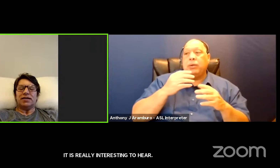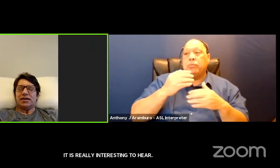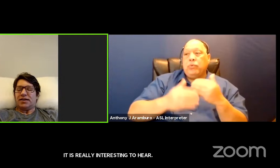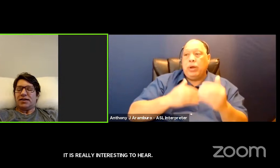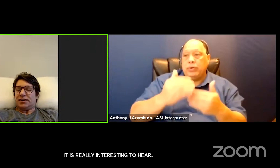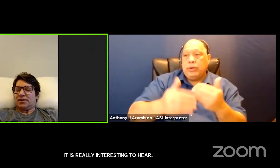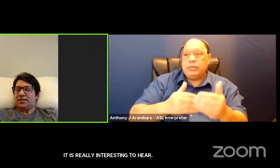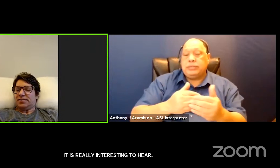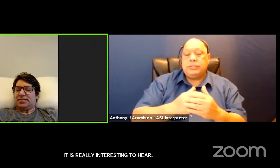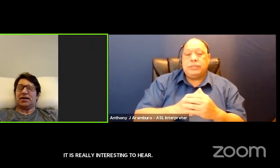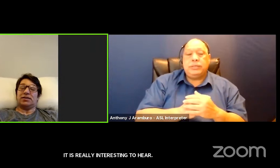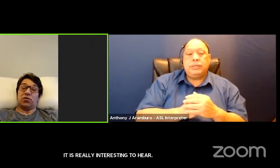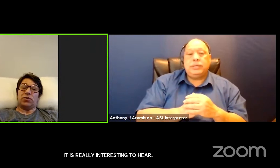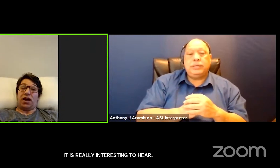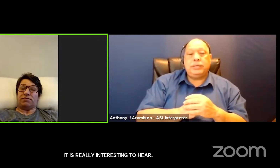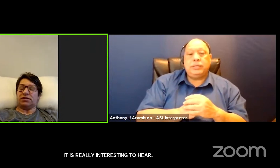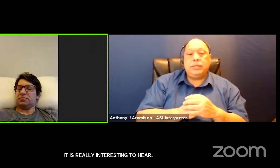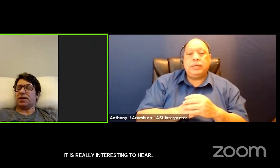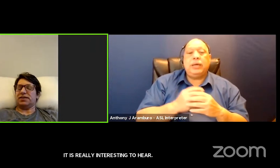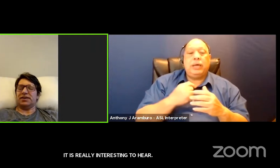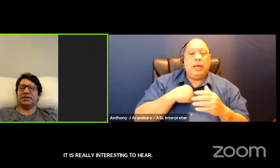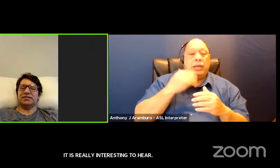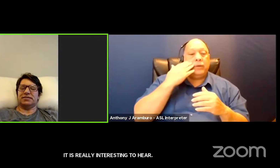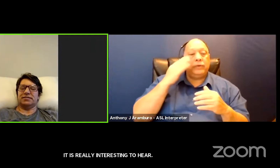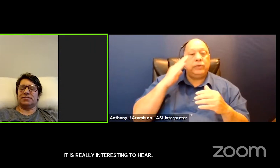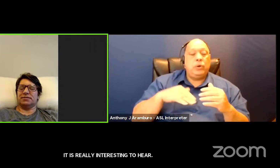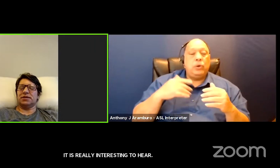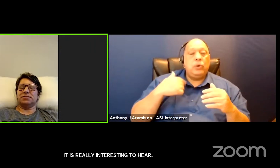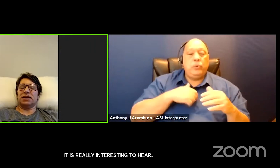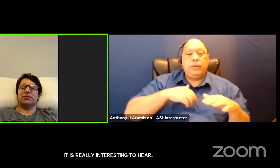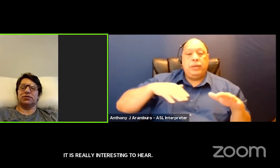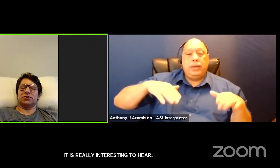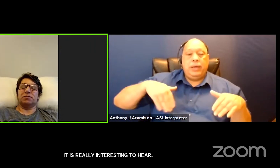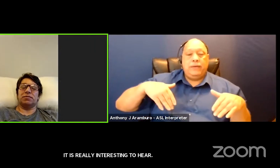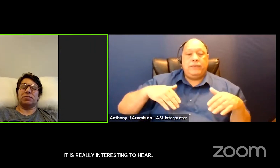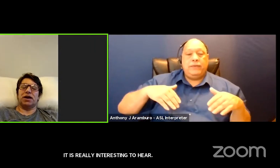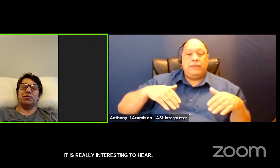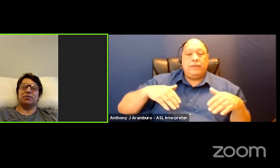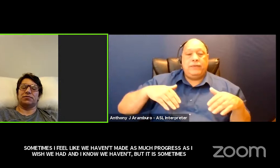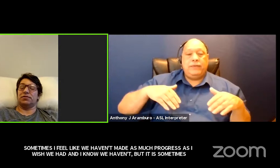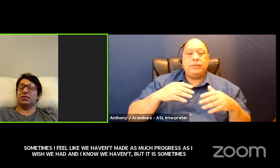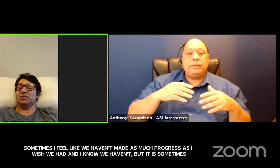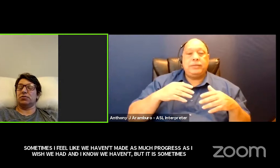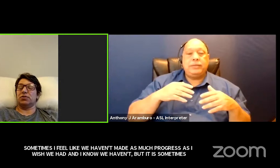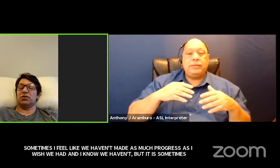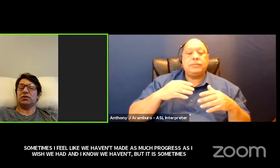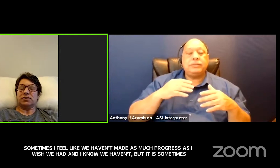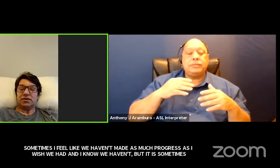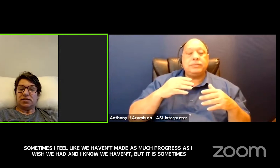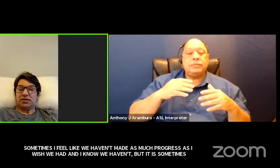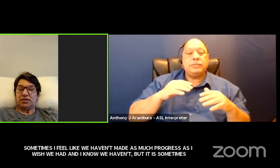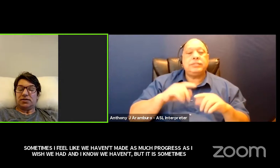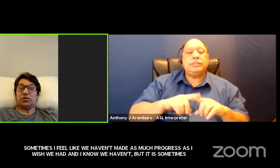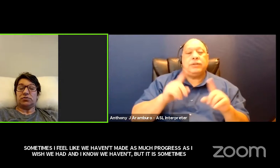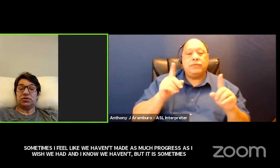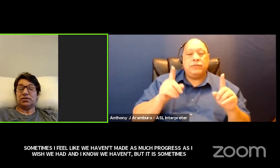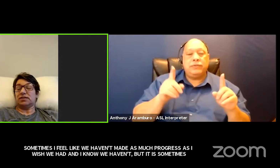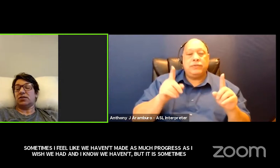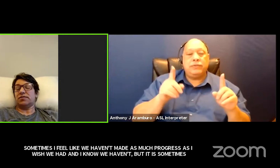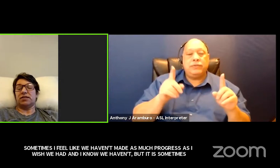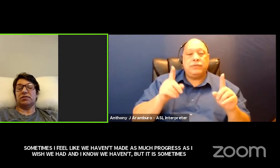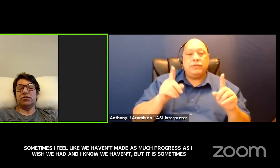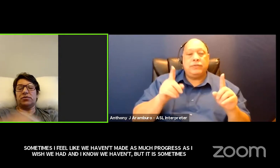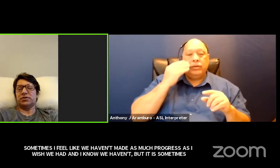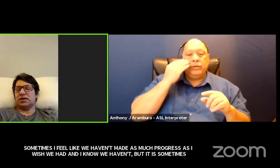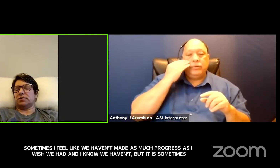had. And I know we haven't, but it is sometimes helpful to remember how different things were. You know,